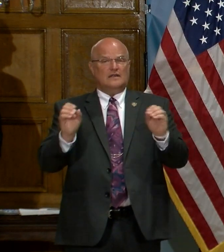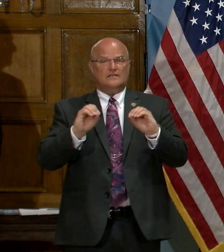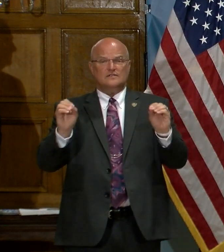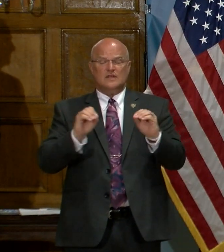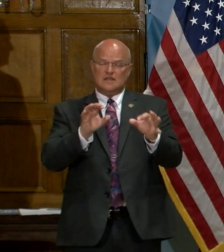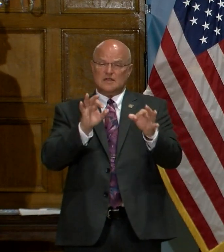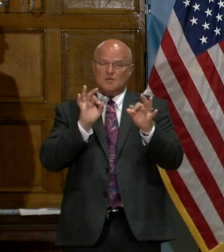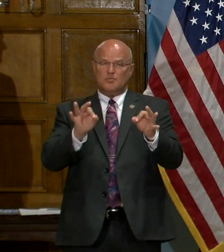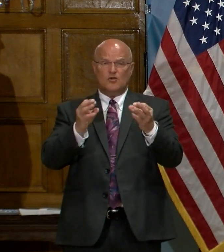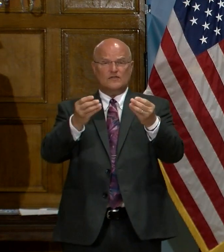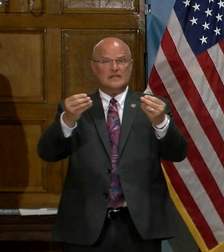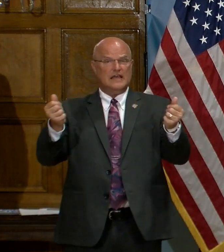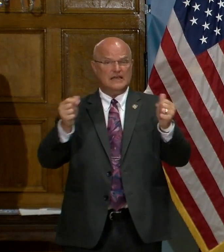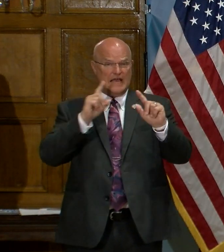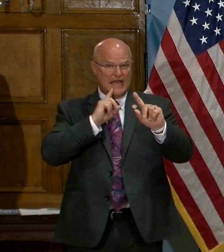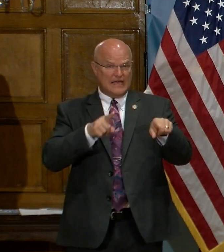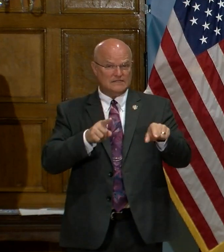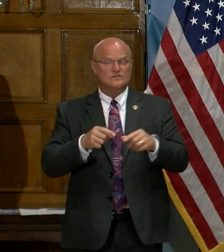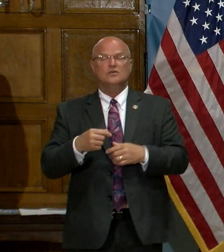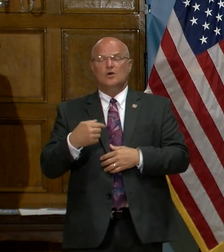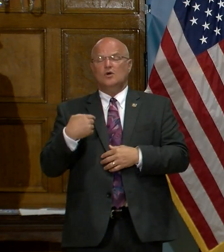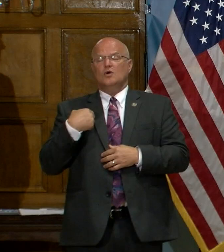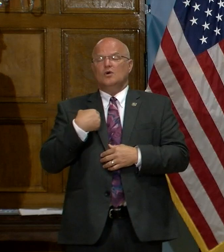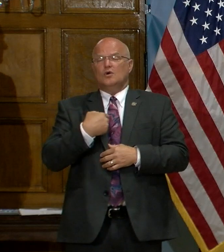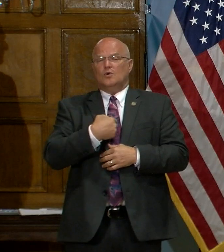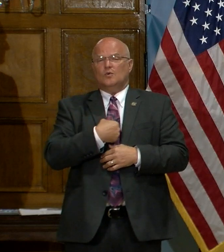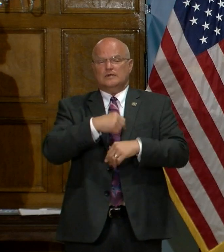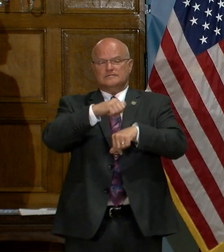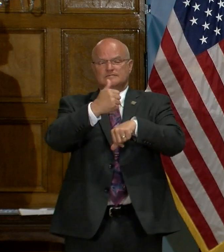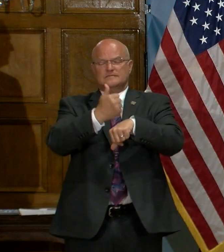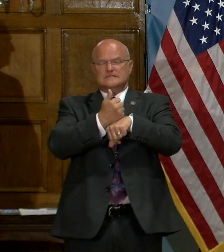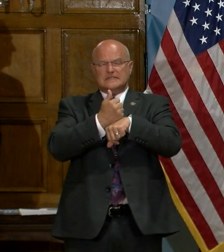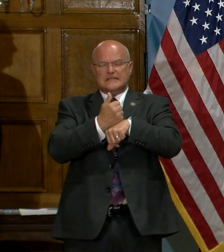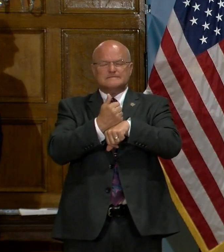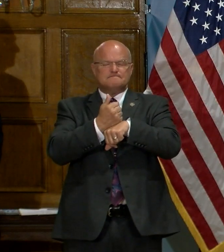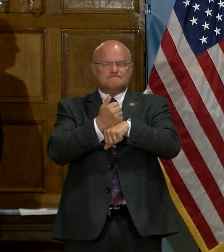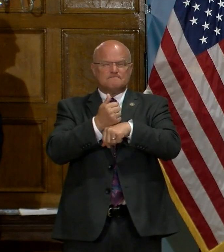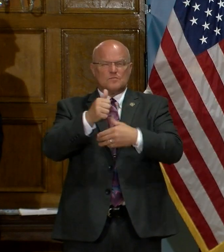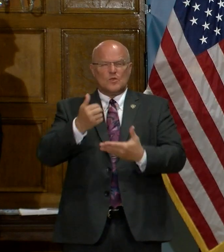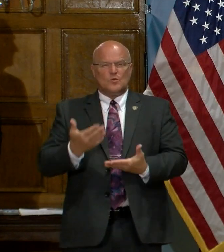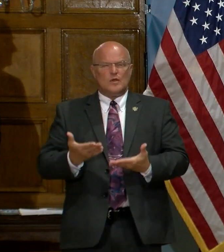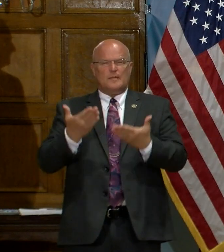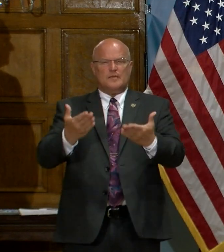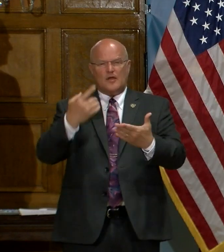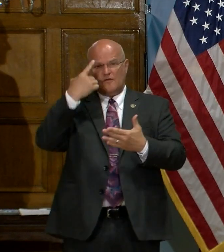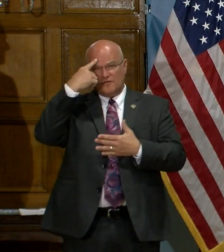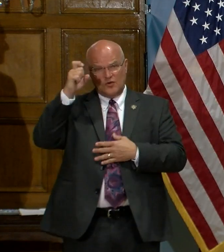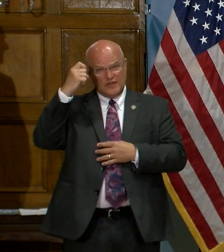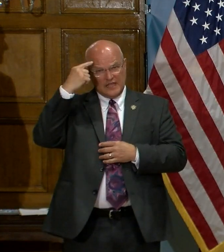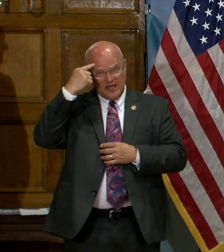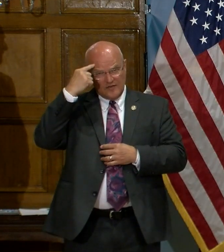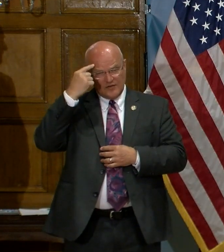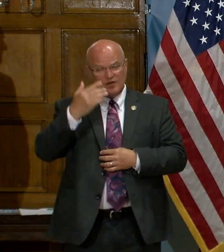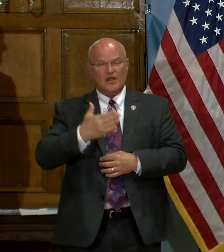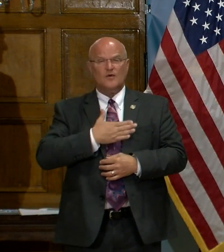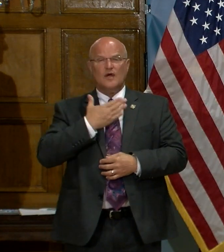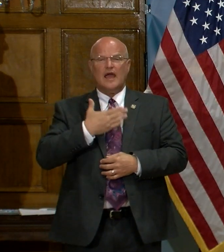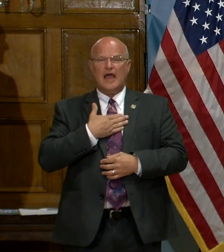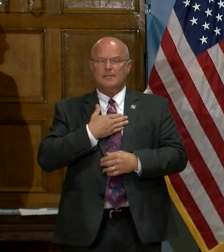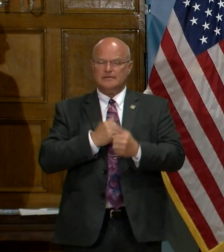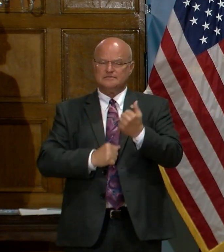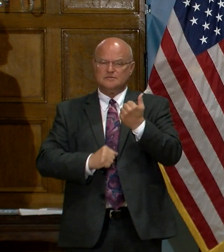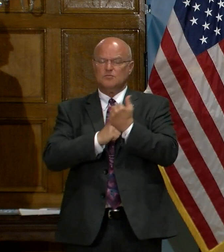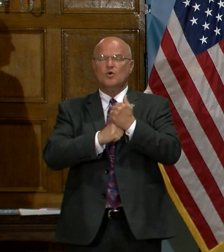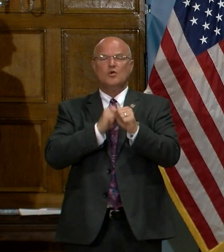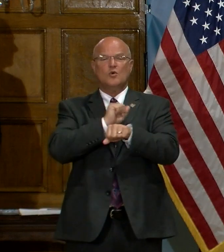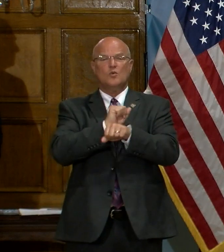not a perfect solution there, we are setting out a few recommendations here for the governor, and we're happy to stand by